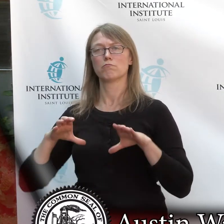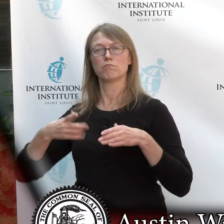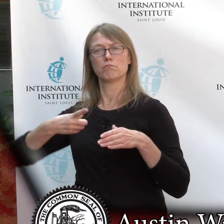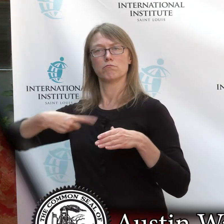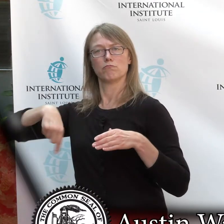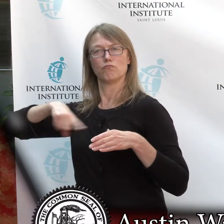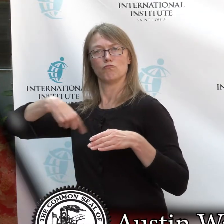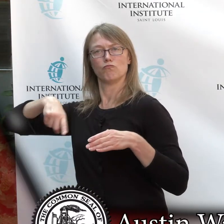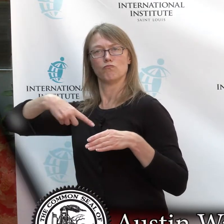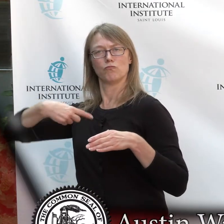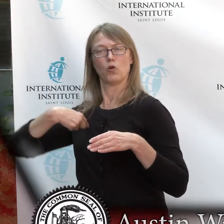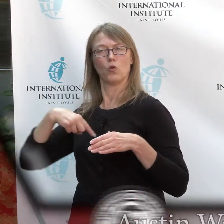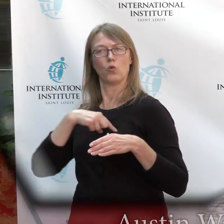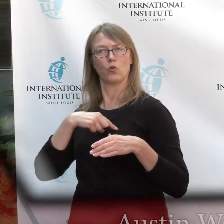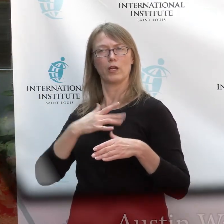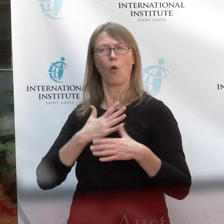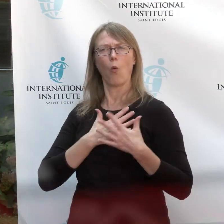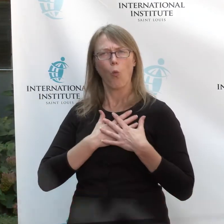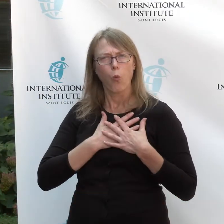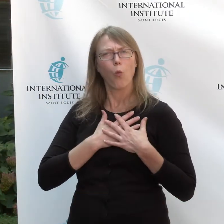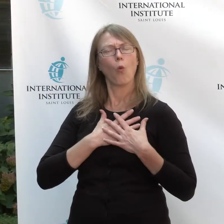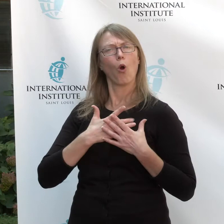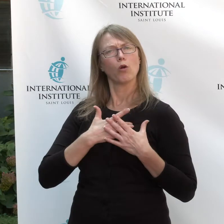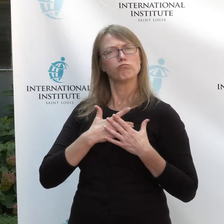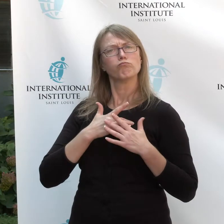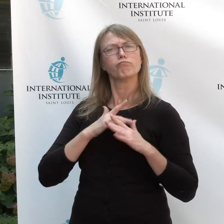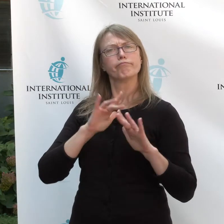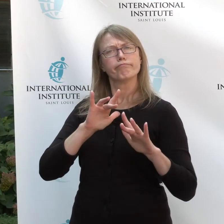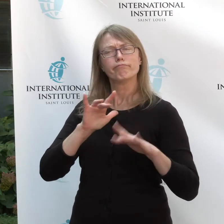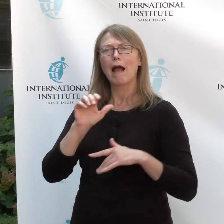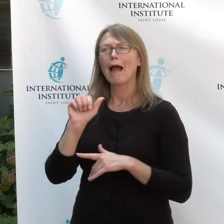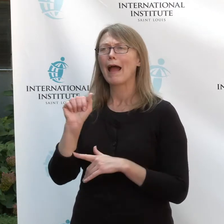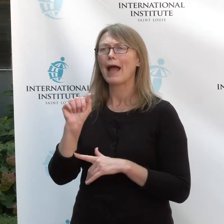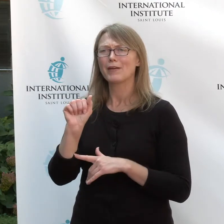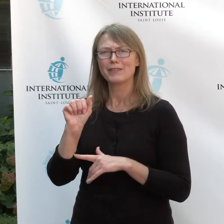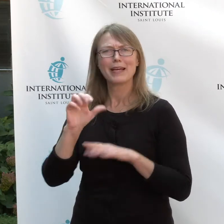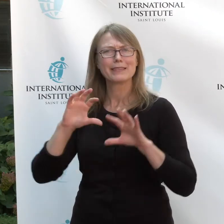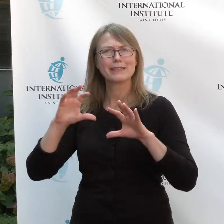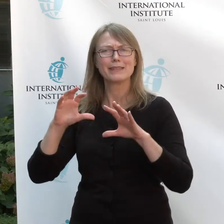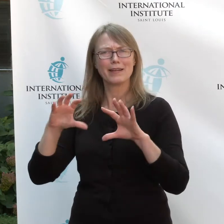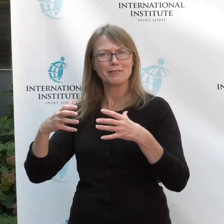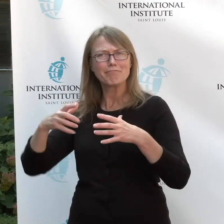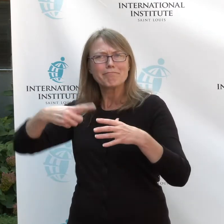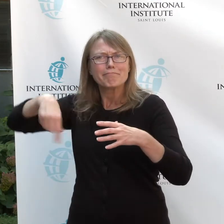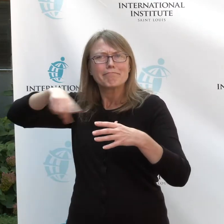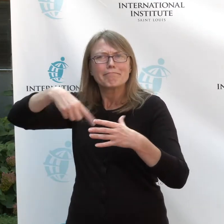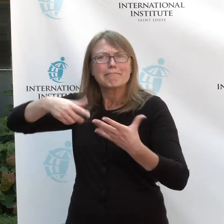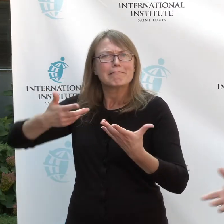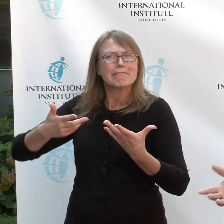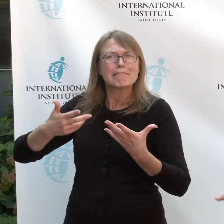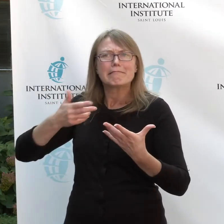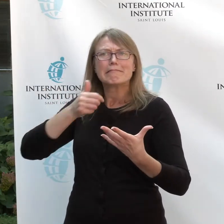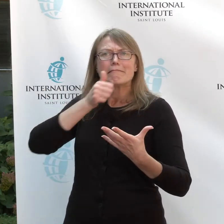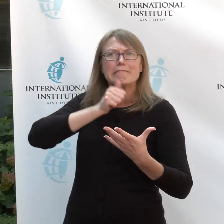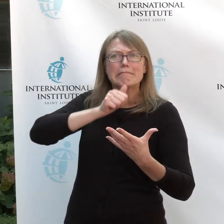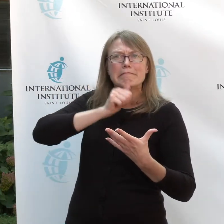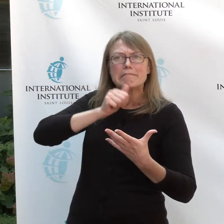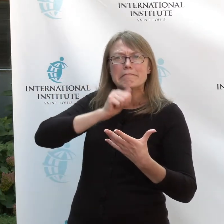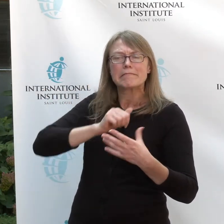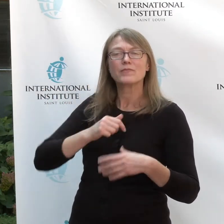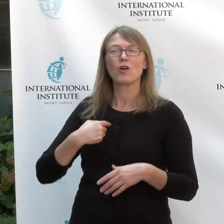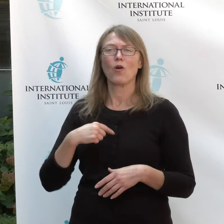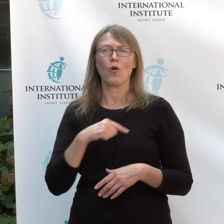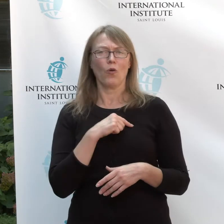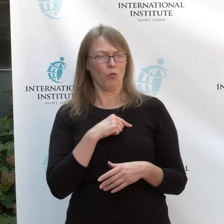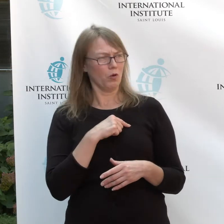Afghanistan. We absolutely stand by our mayor and county executive and organizations like the International Institute to